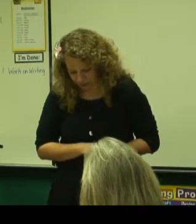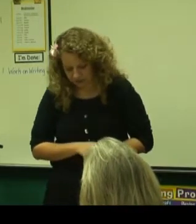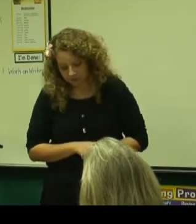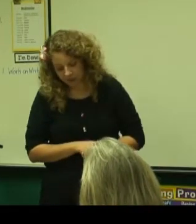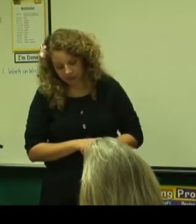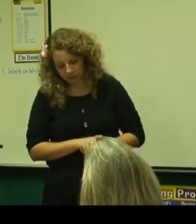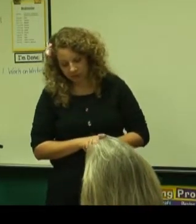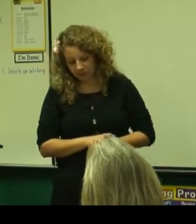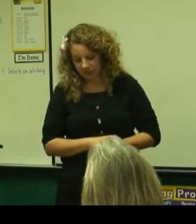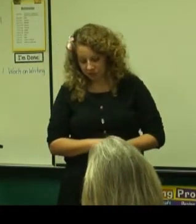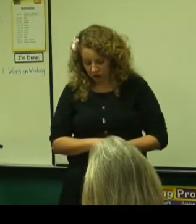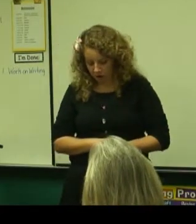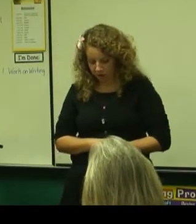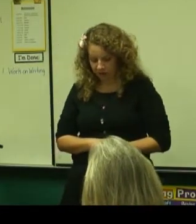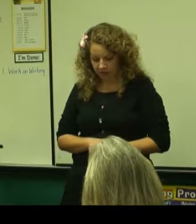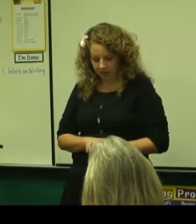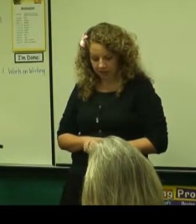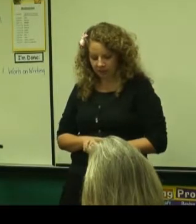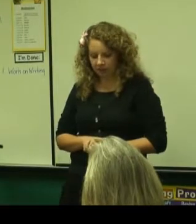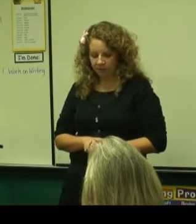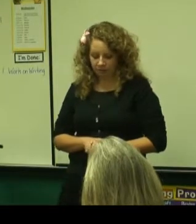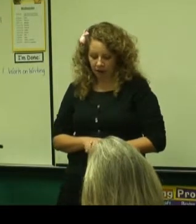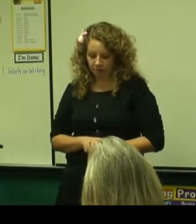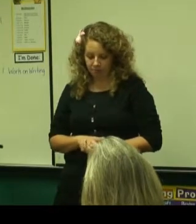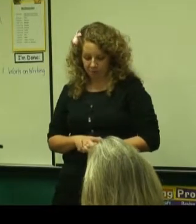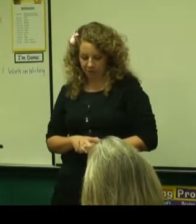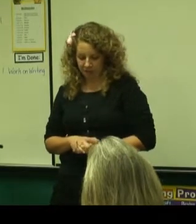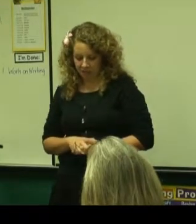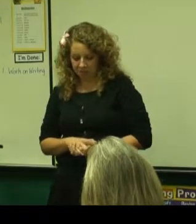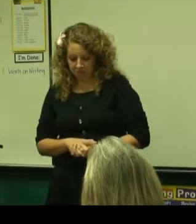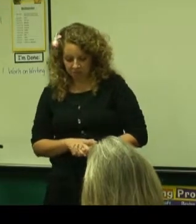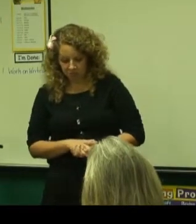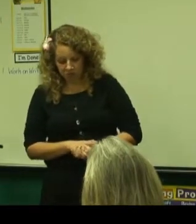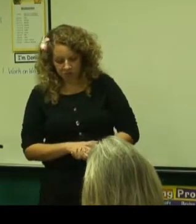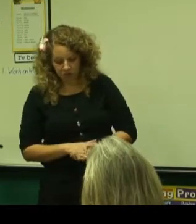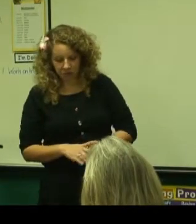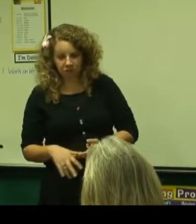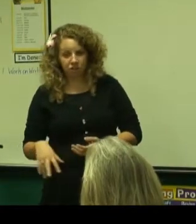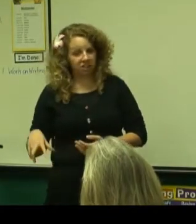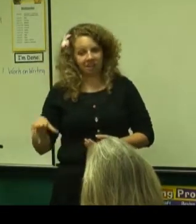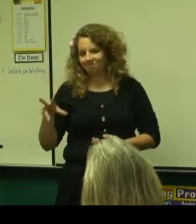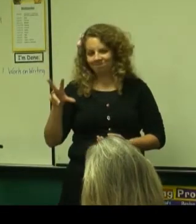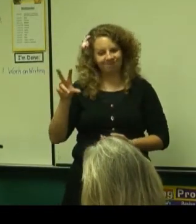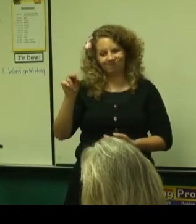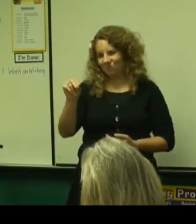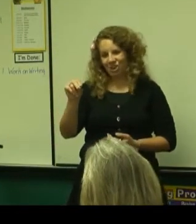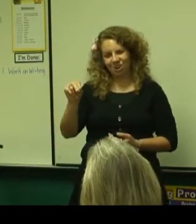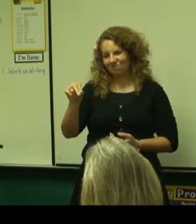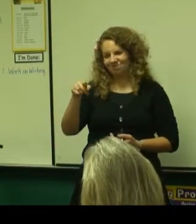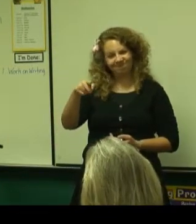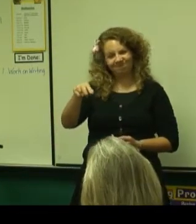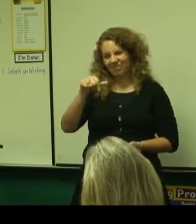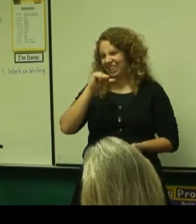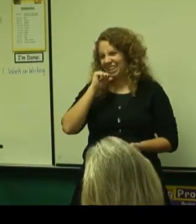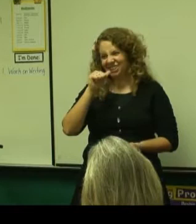Okay, now if we were saying no, he not remember he. So then they're saying no, he